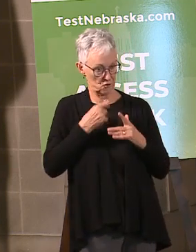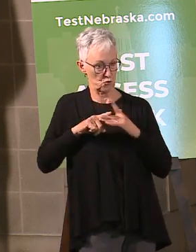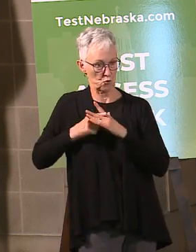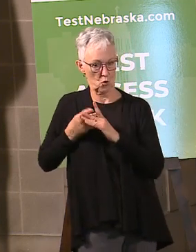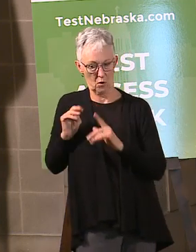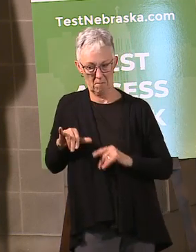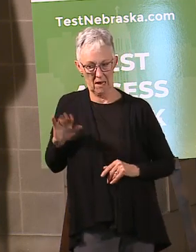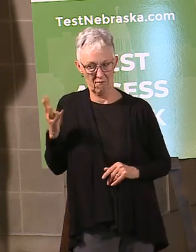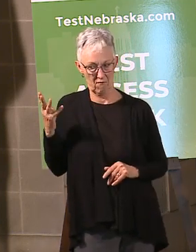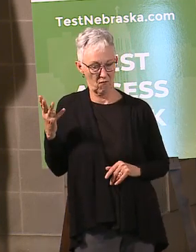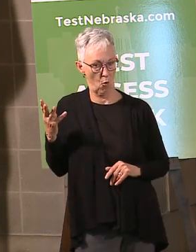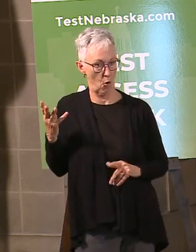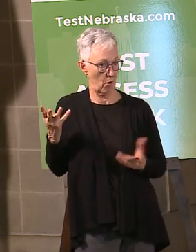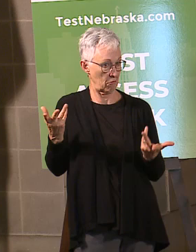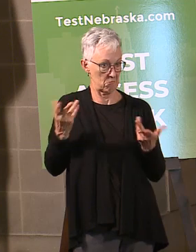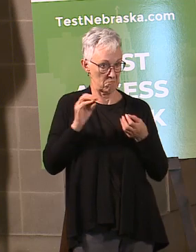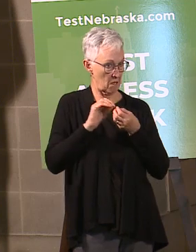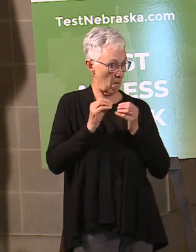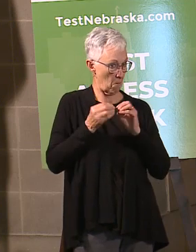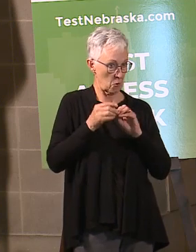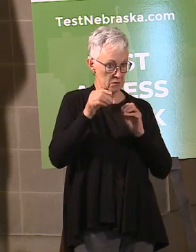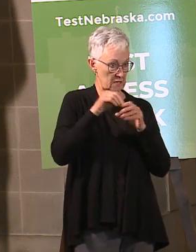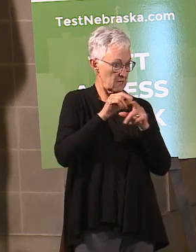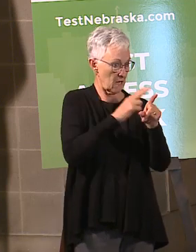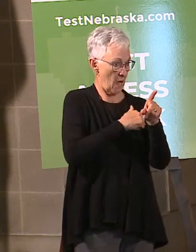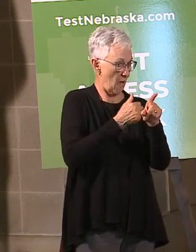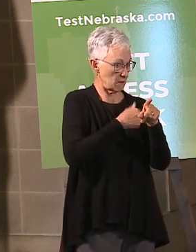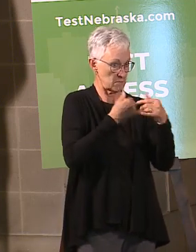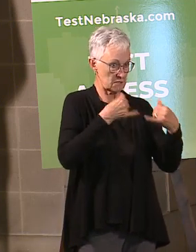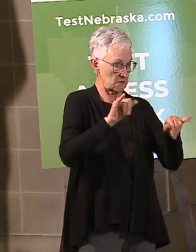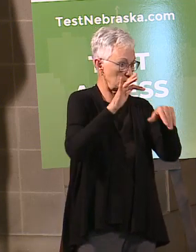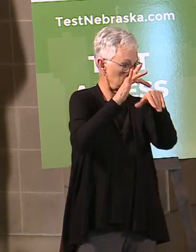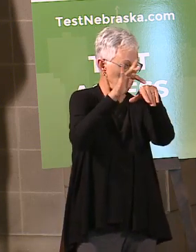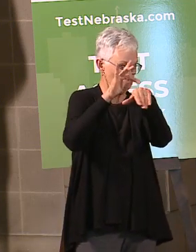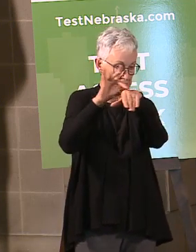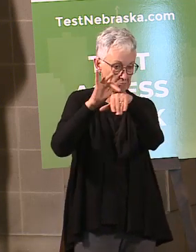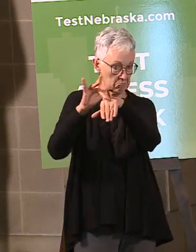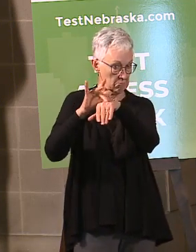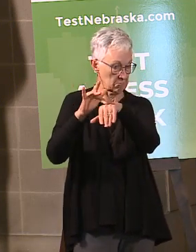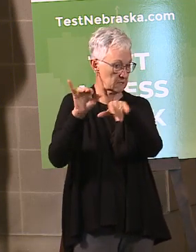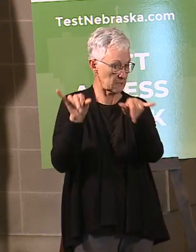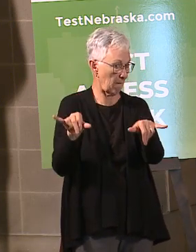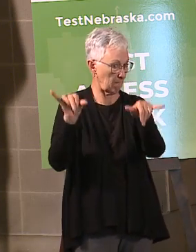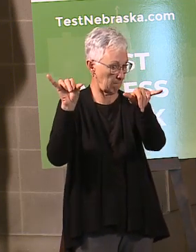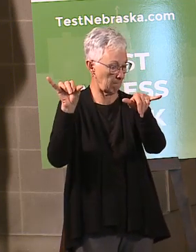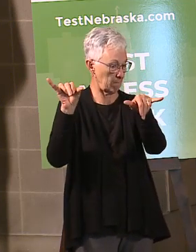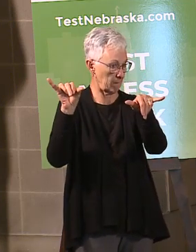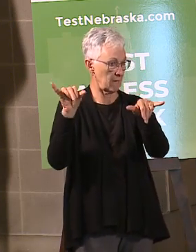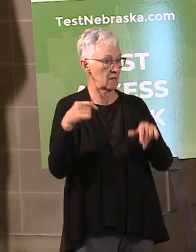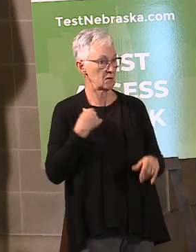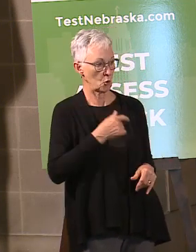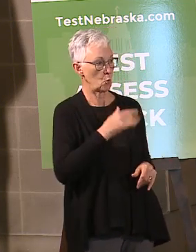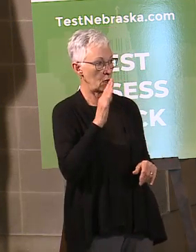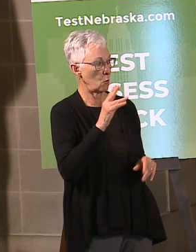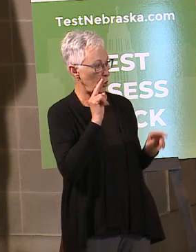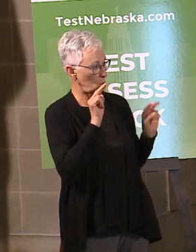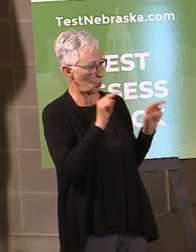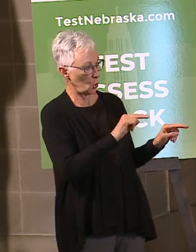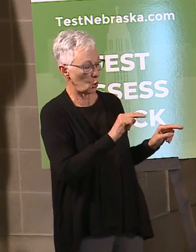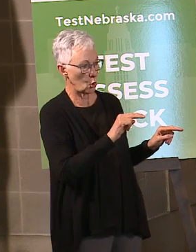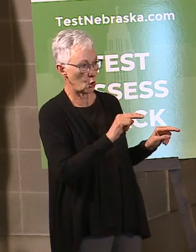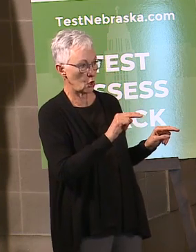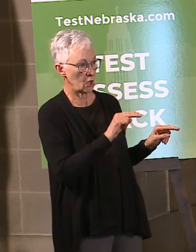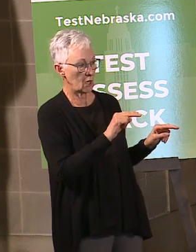saw everything stay stable. So now we're loosening more restrictions for June. And we'll look at the data for June and see what steps we may take in